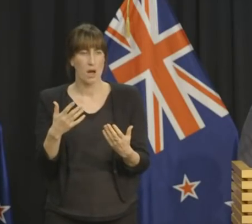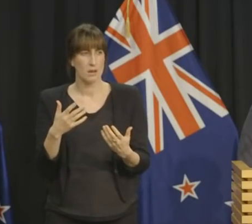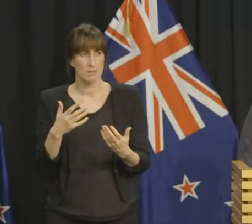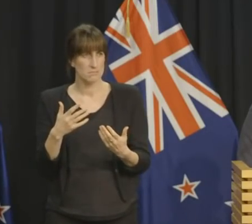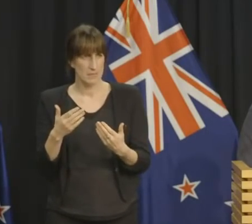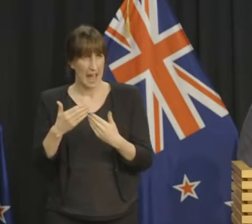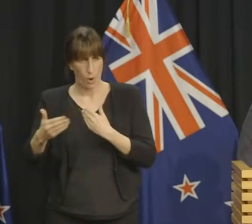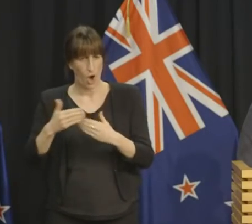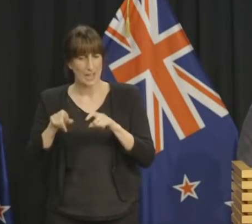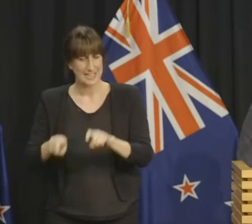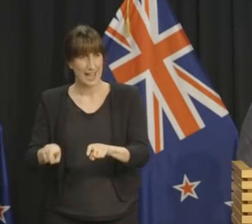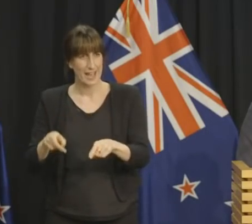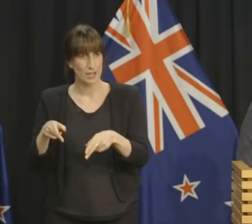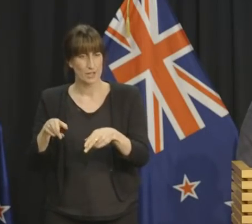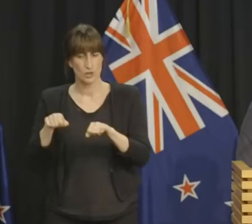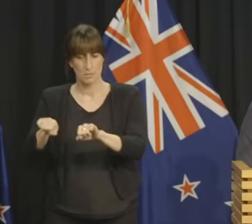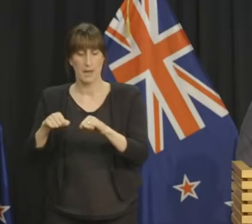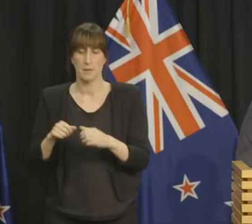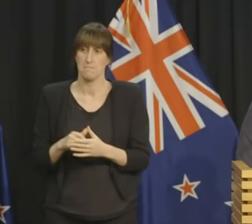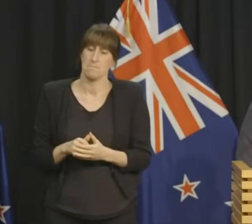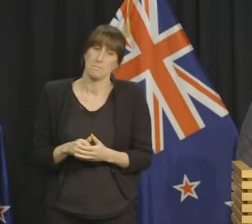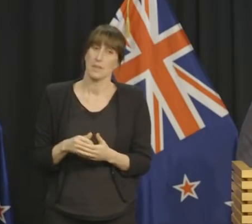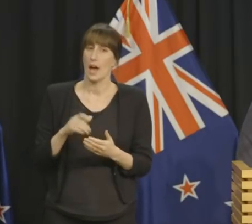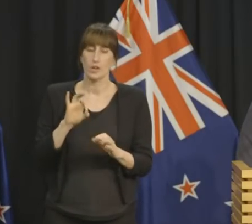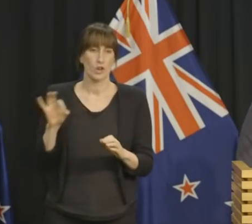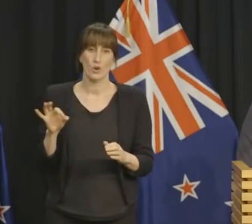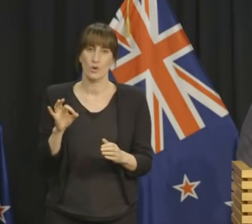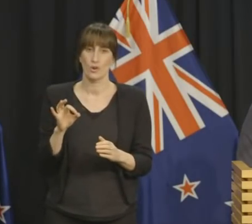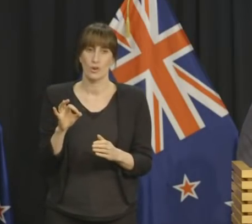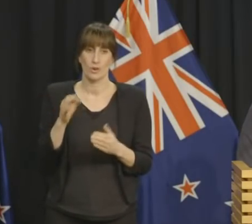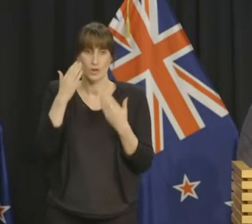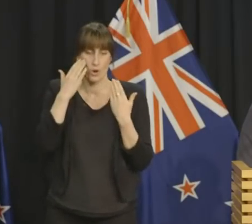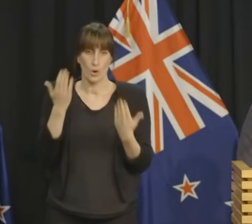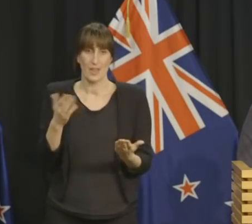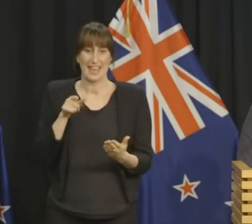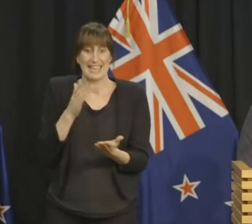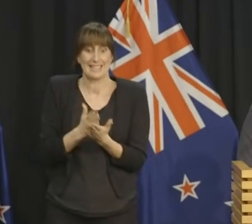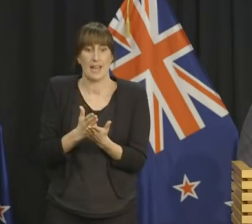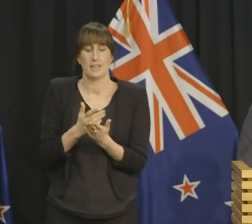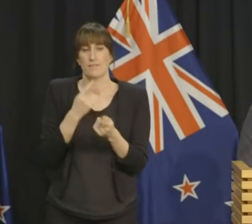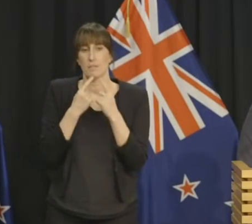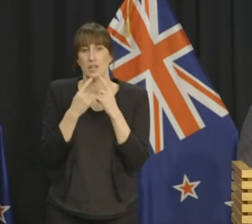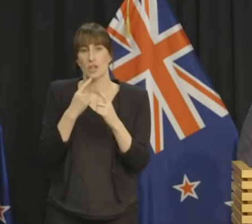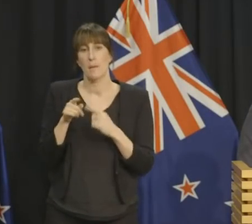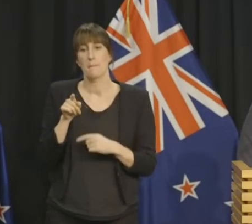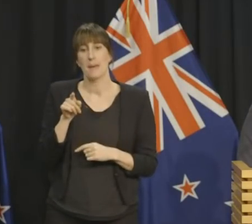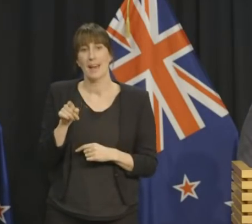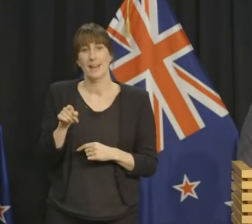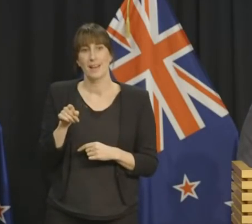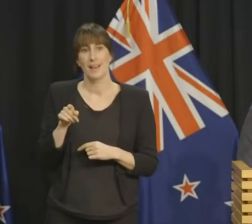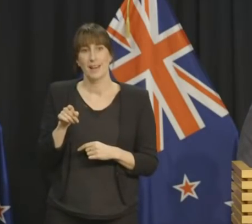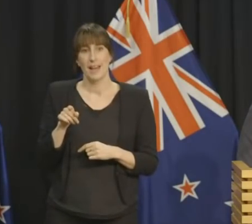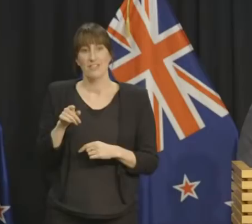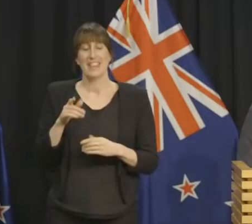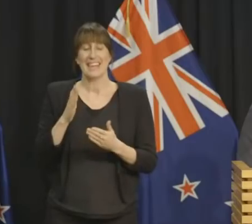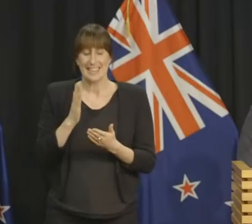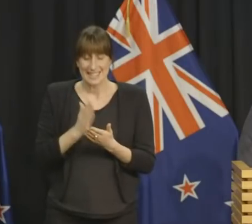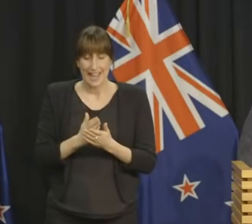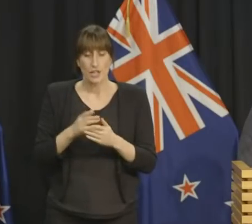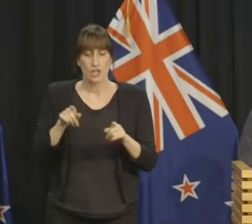up to about 20 minutes, but obviously that all of that timeline, minute by minute, is currently being pieced together